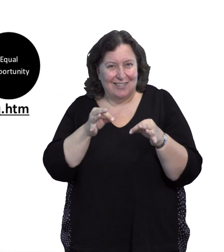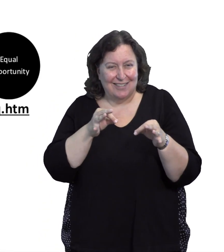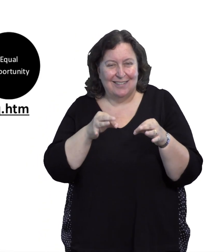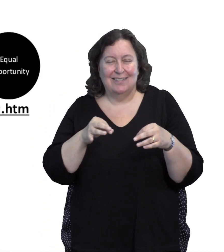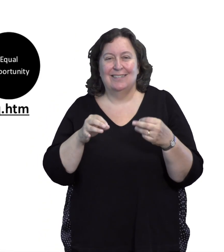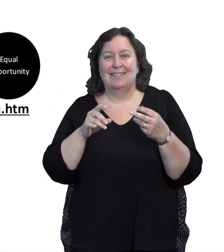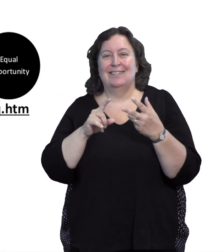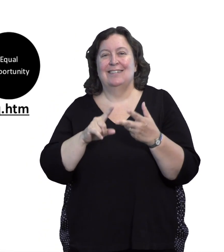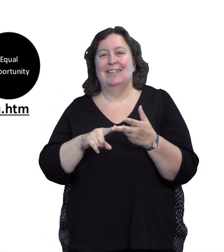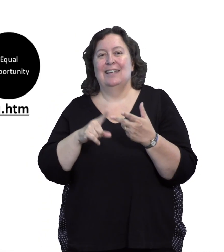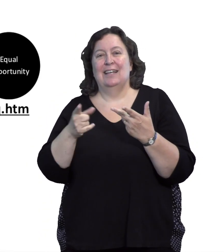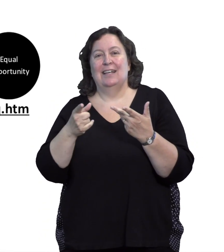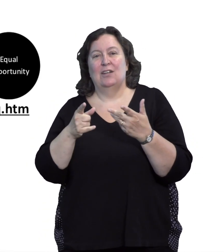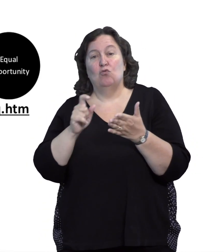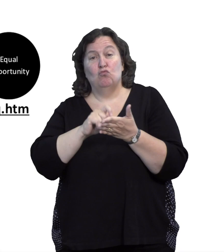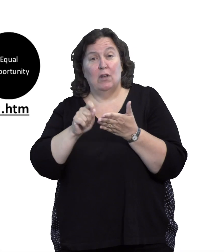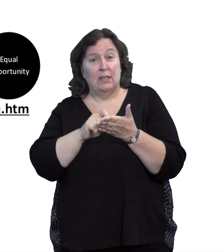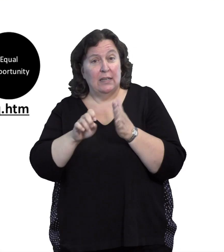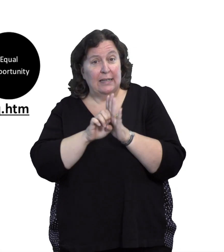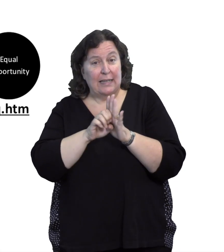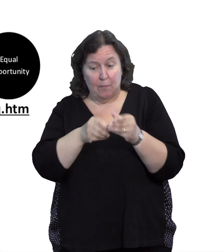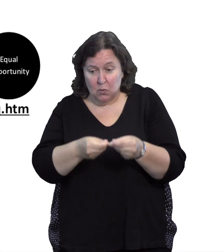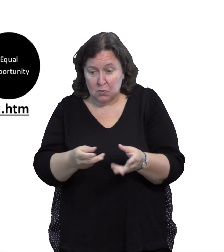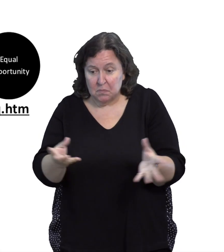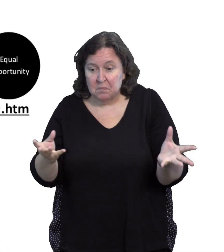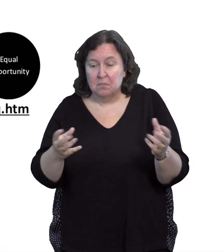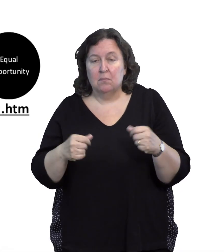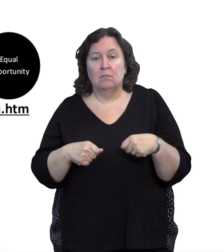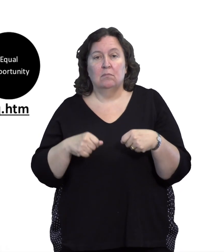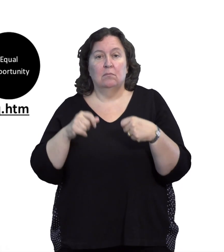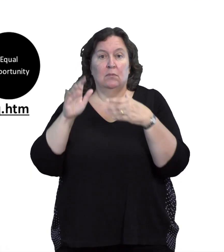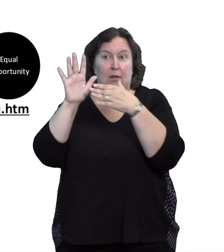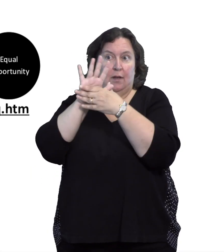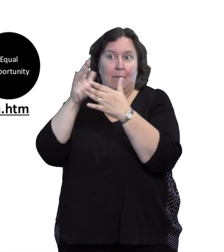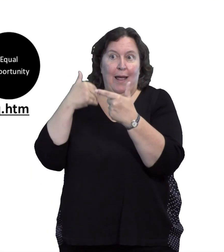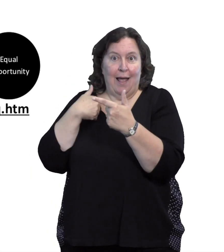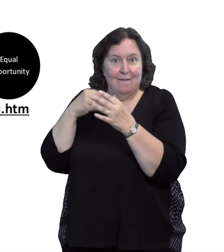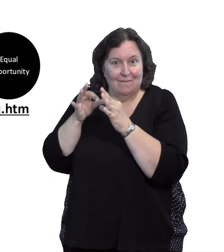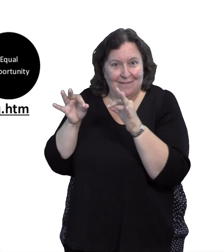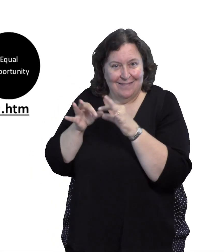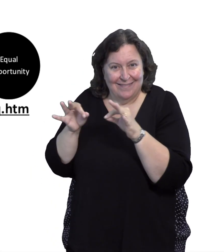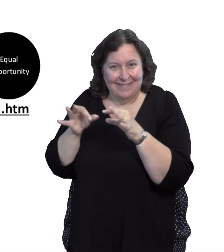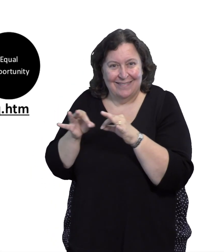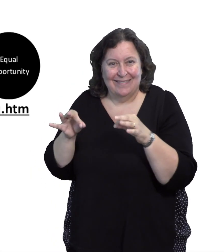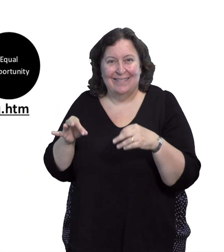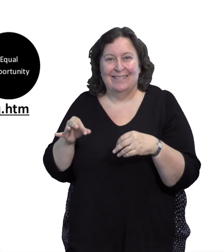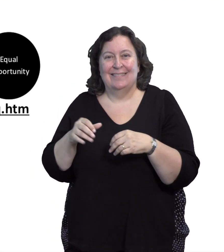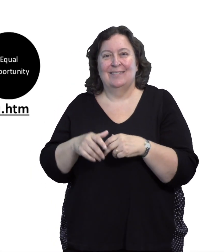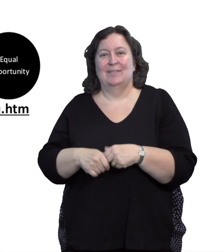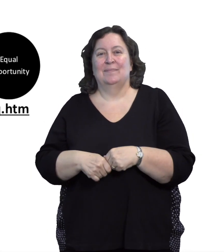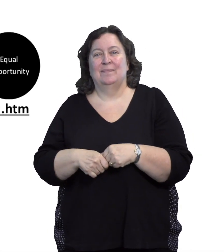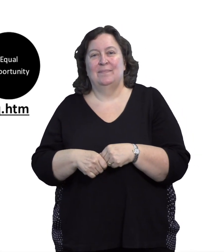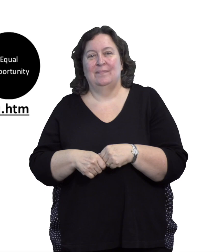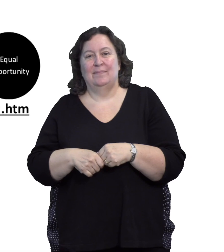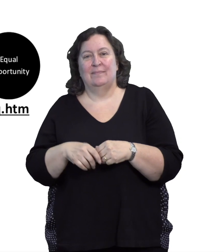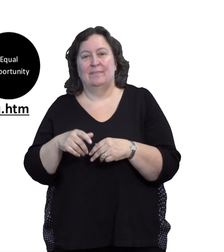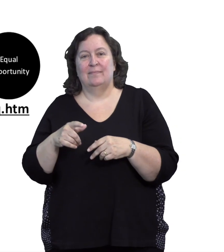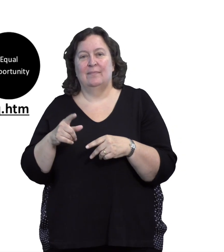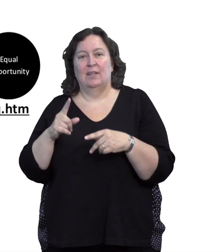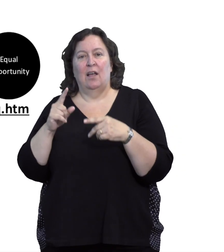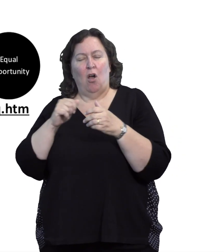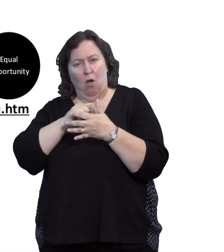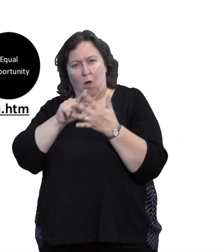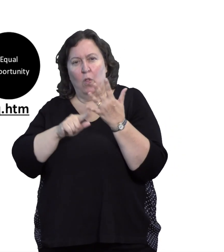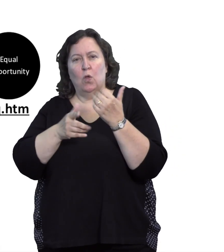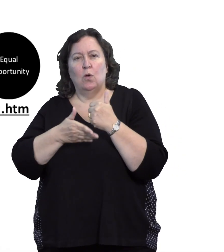captioned videos. To assist the IEP team, sample adaptations for a student with a hearing loss are provided